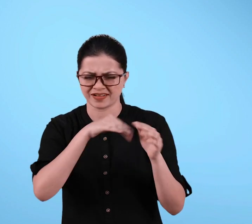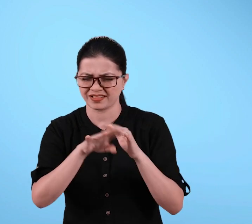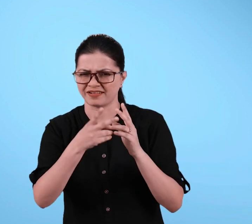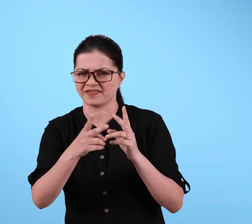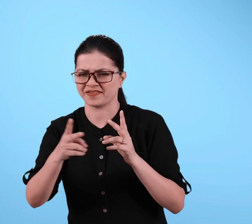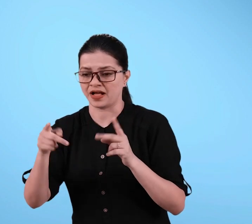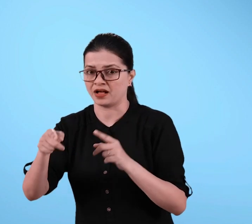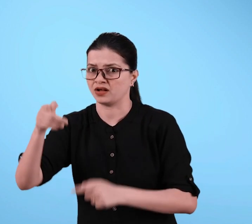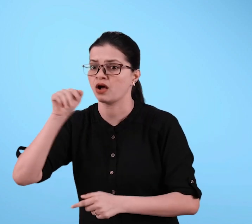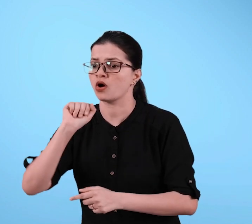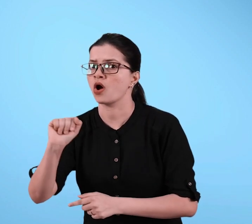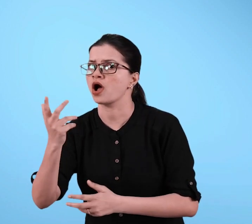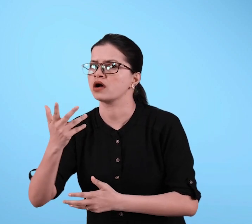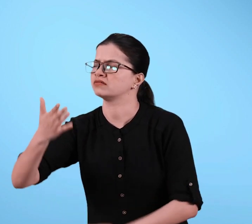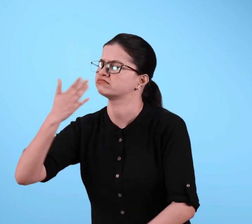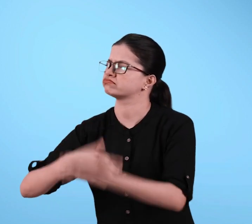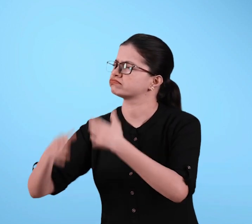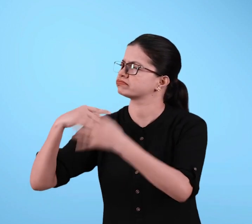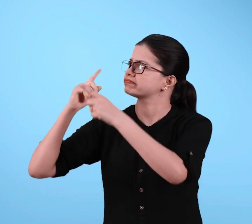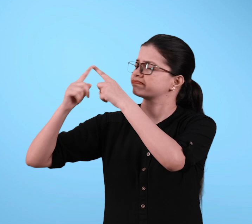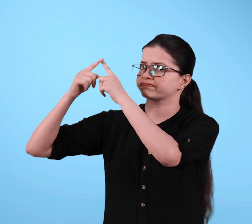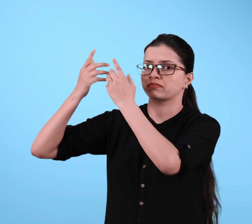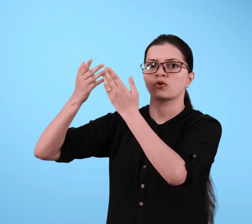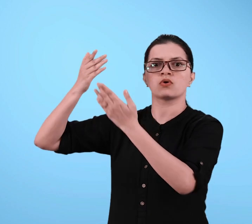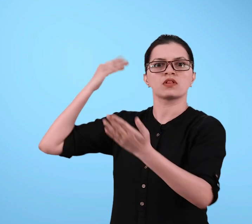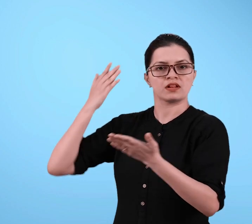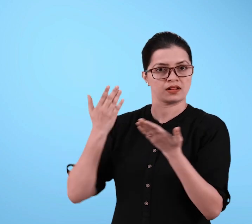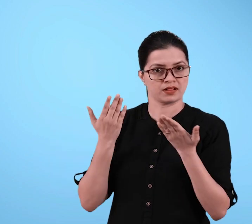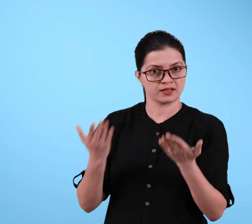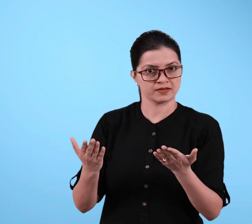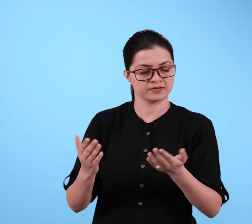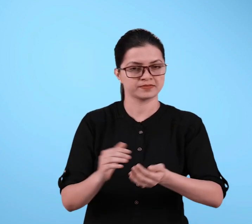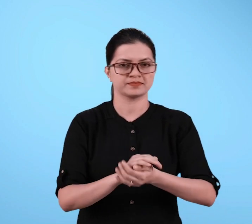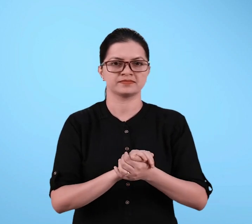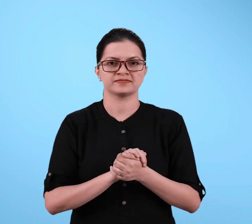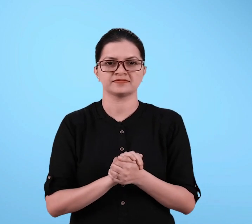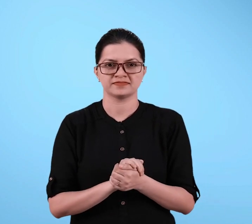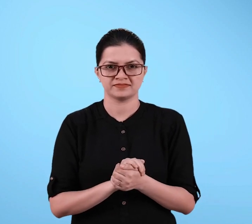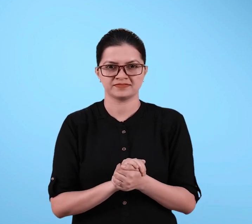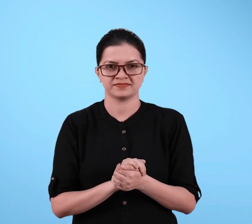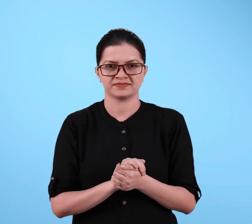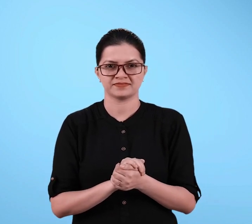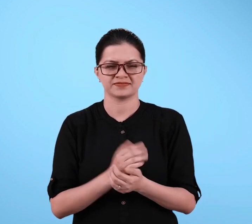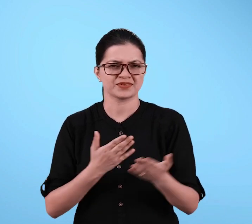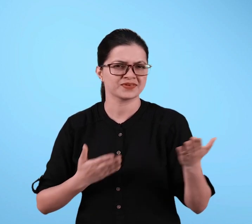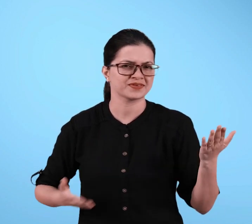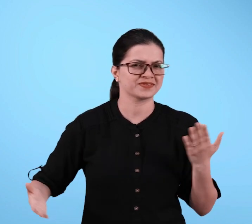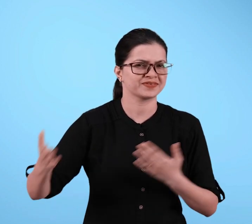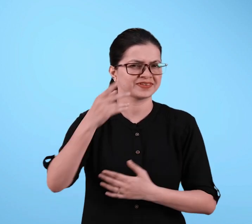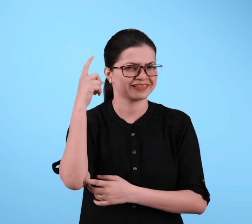Have you ever wondered what materials people used in ancient times? Stop. Have you ever